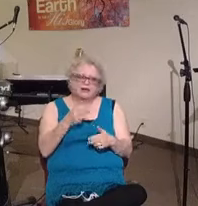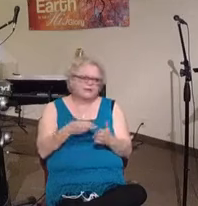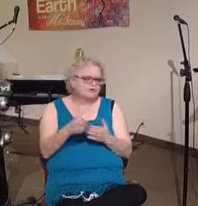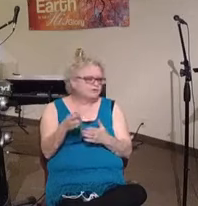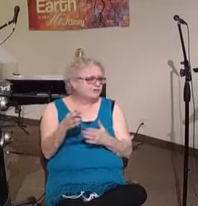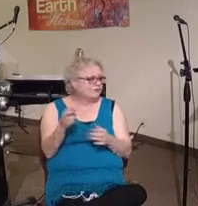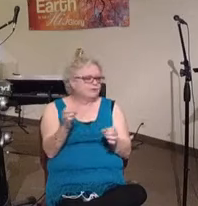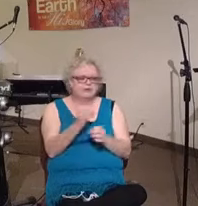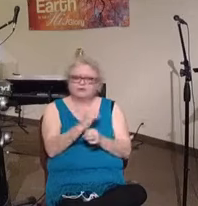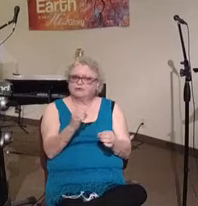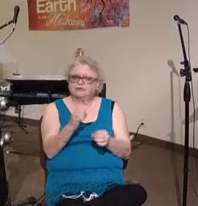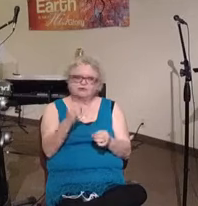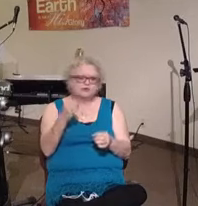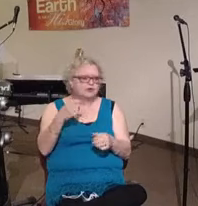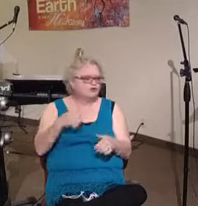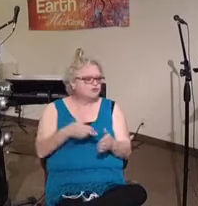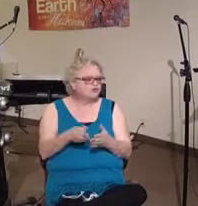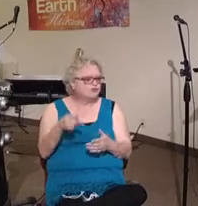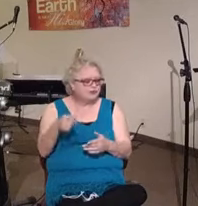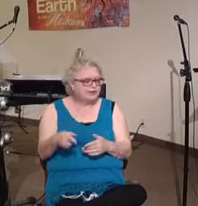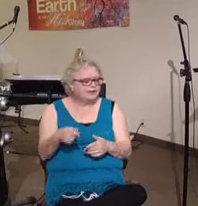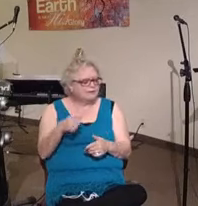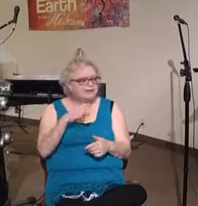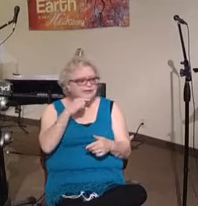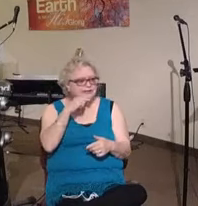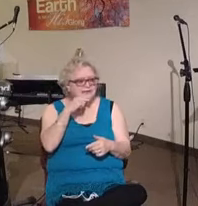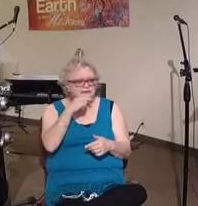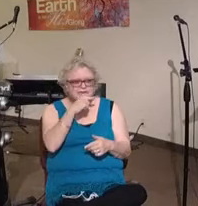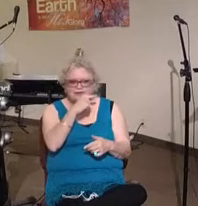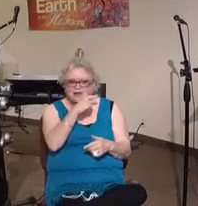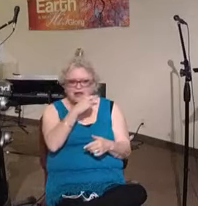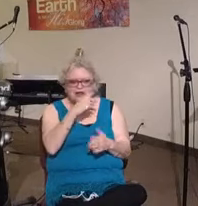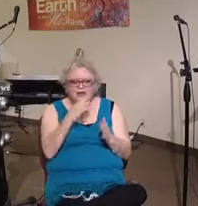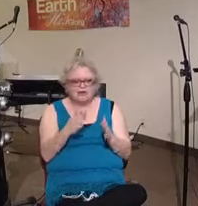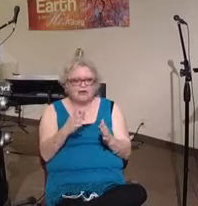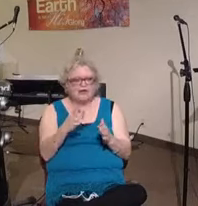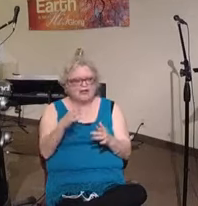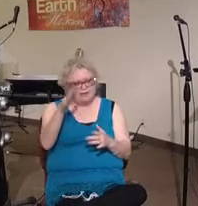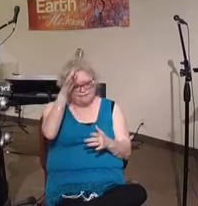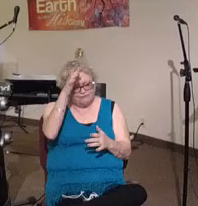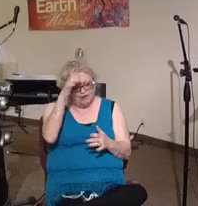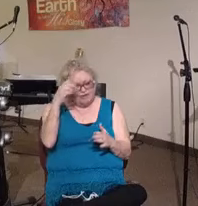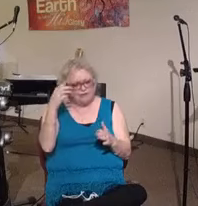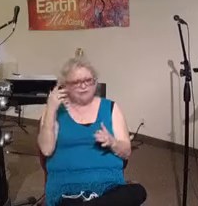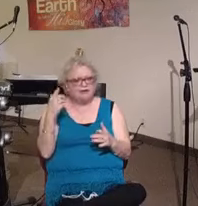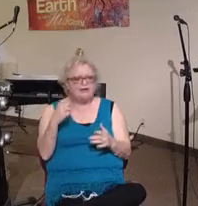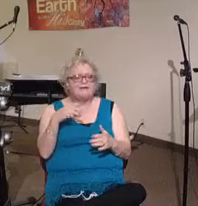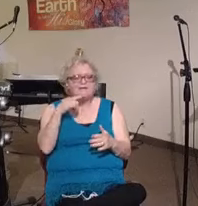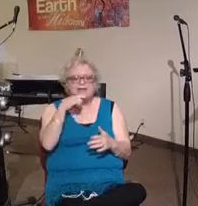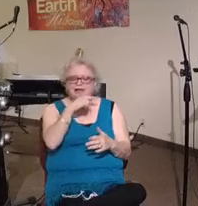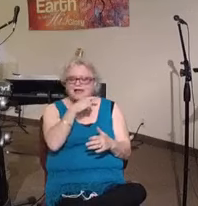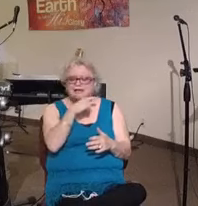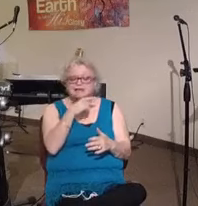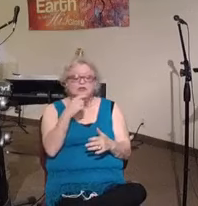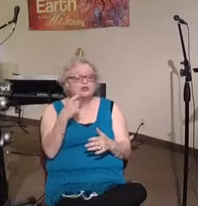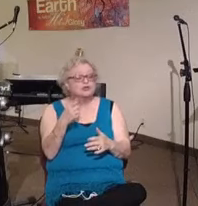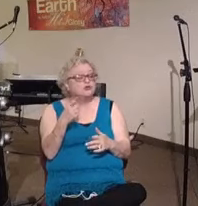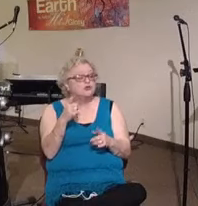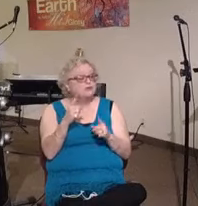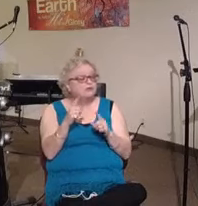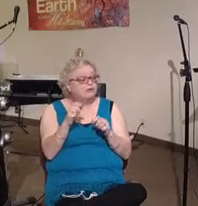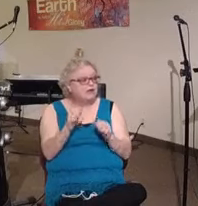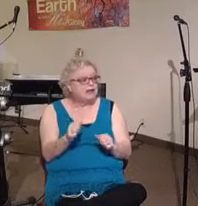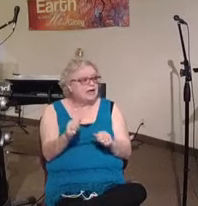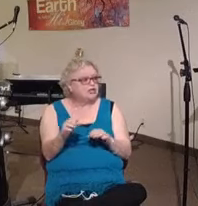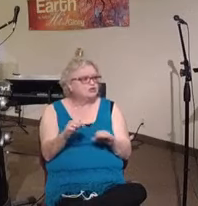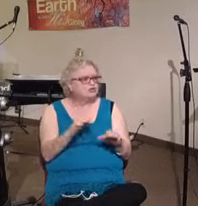there is no truth in him. He is a liar and the father of it. Let me tell you something. You can